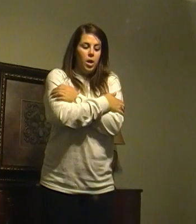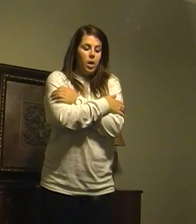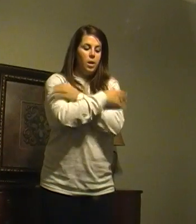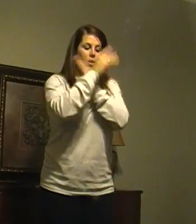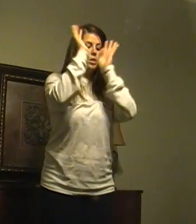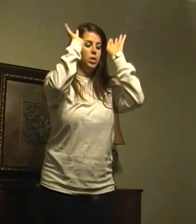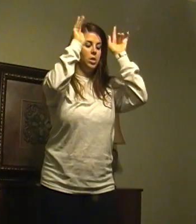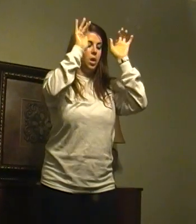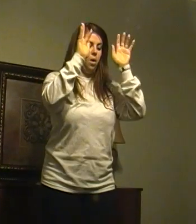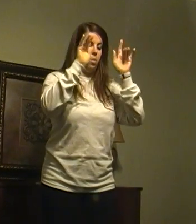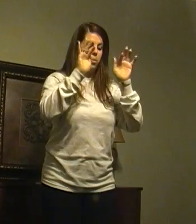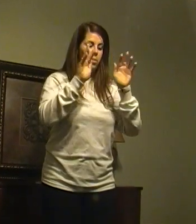winter snow.